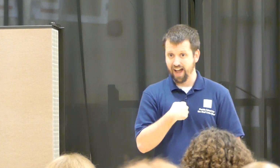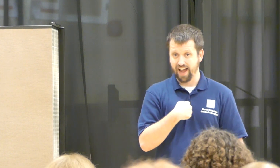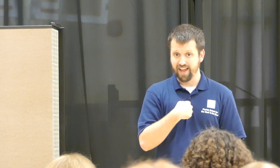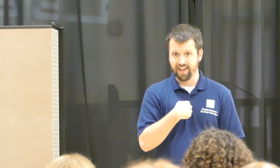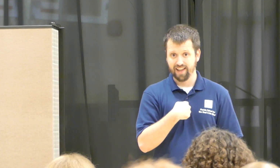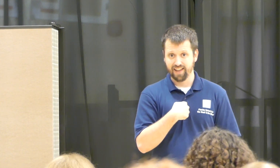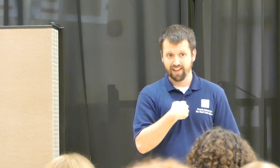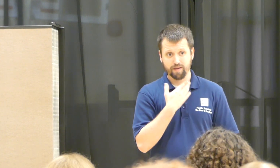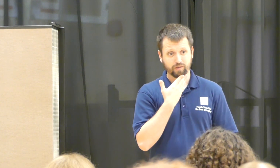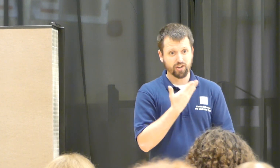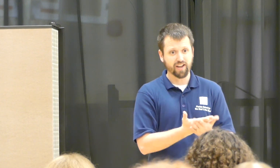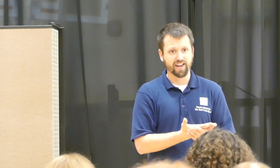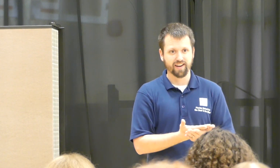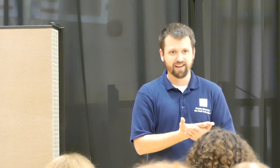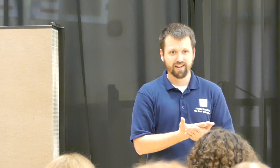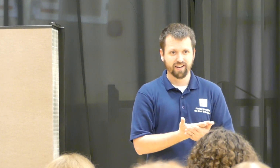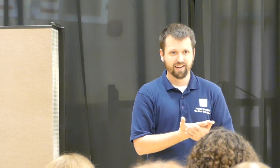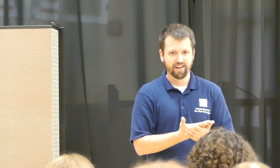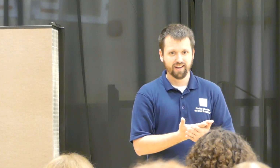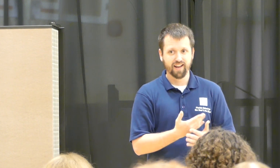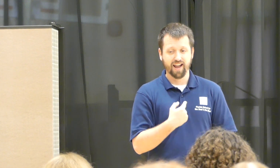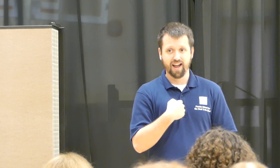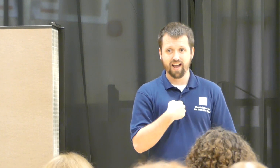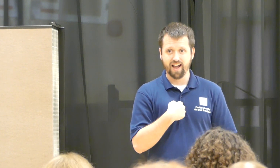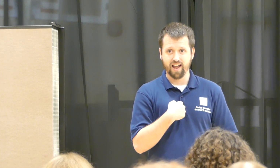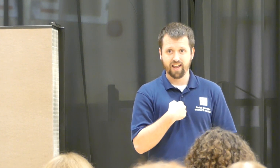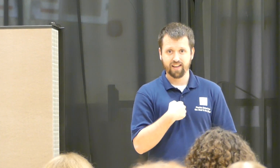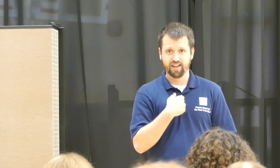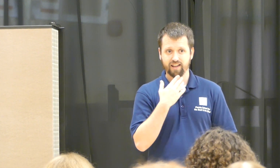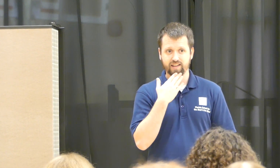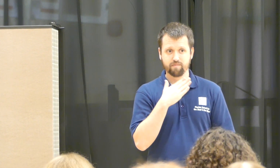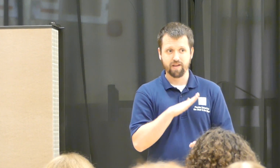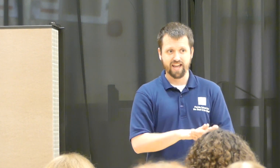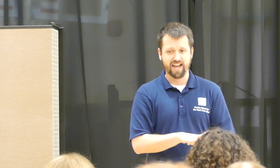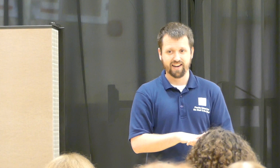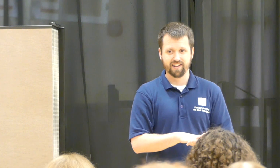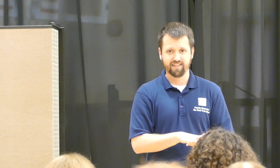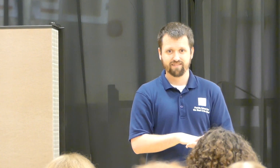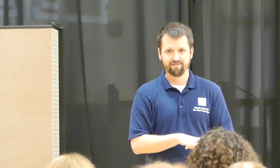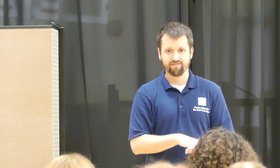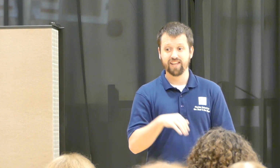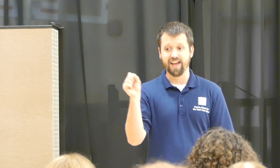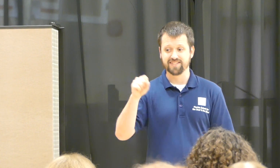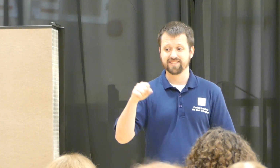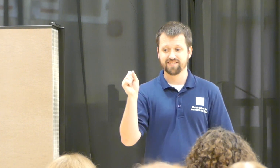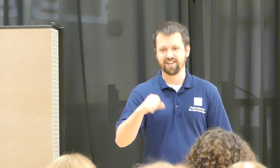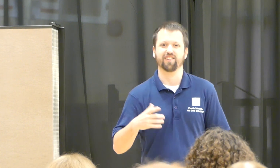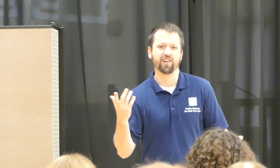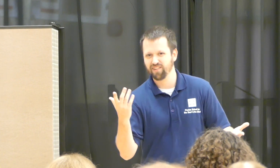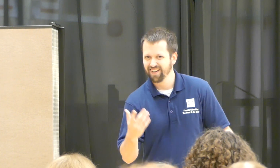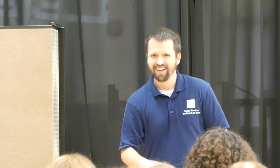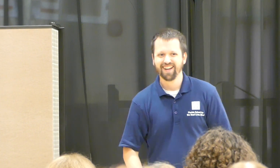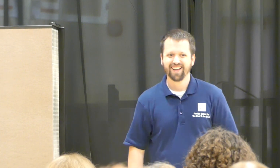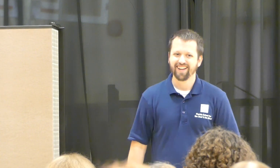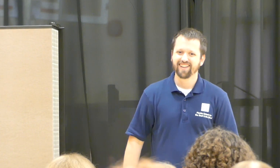I am good. I am bad. Yes.